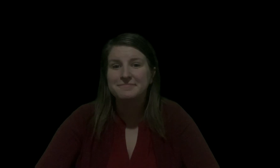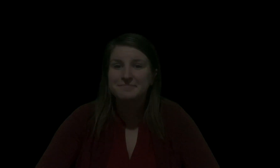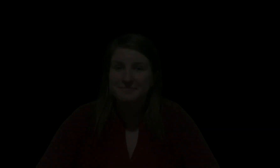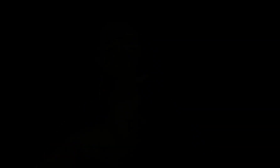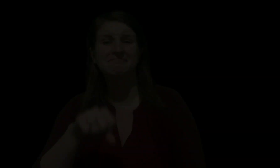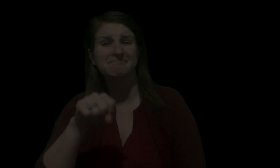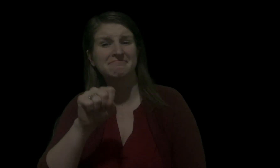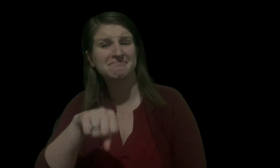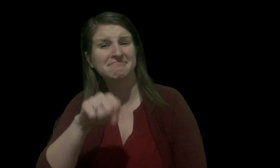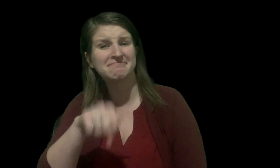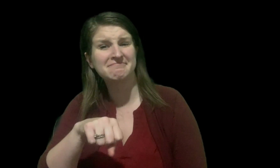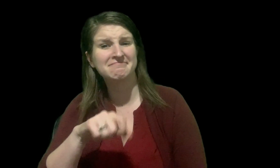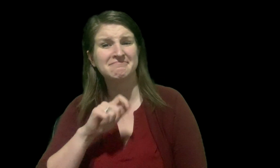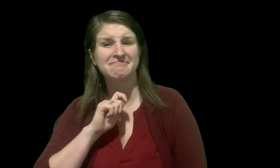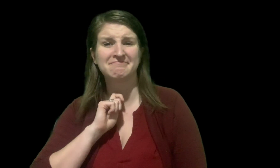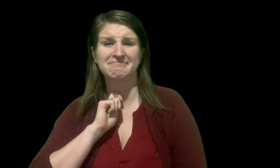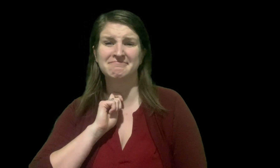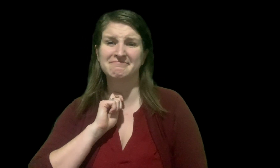Respect the deaf community.